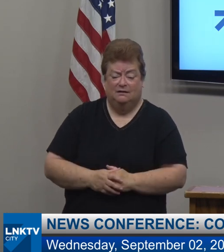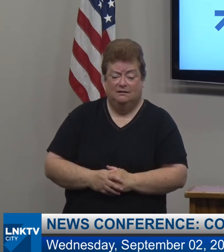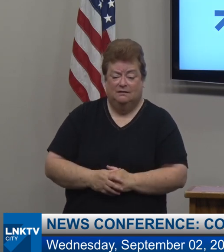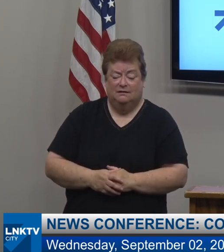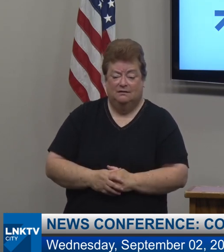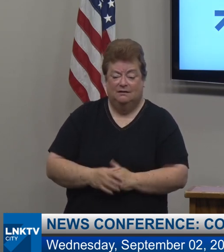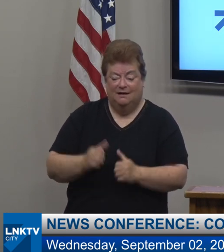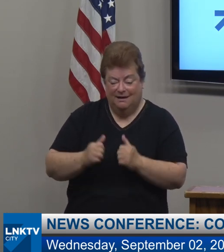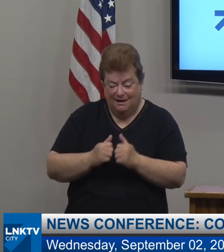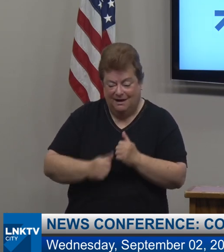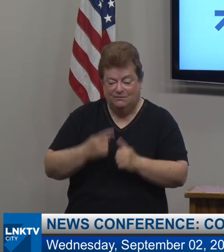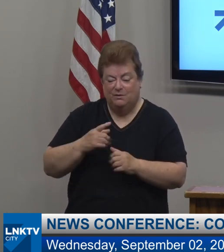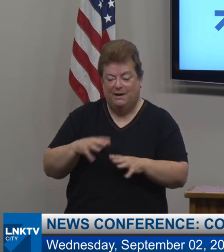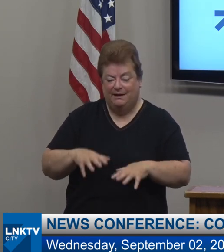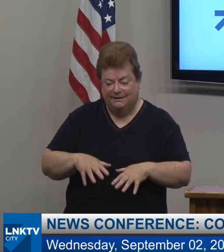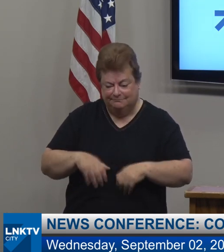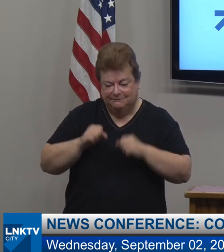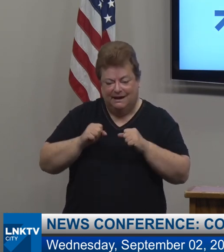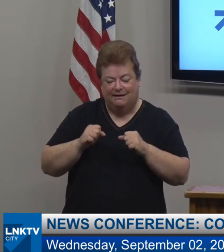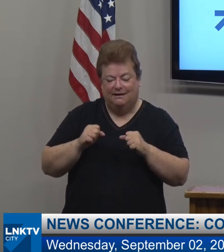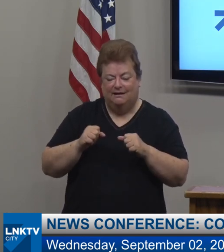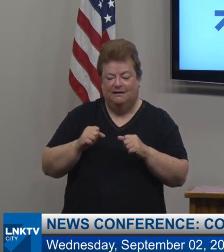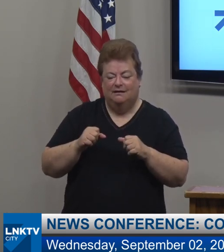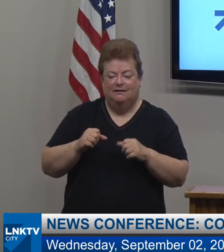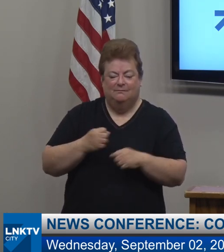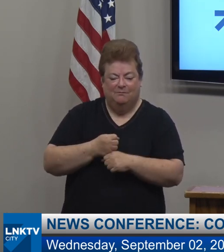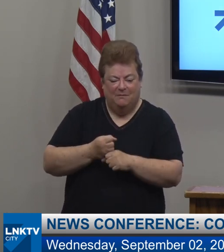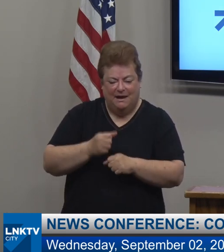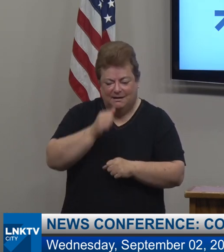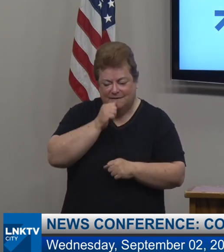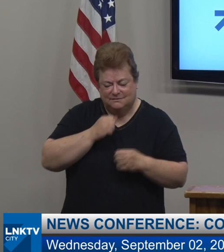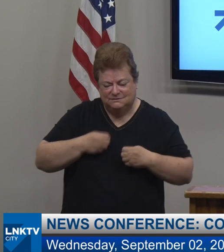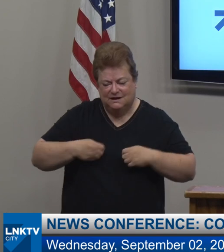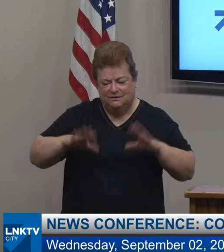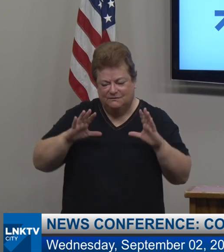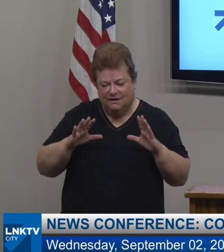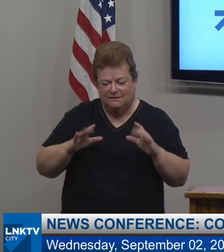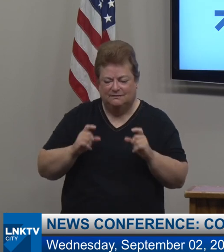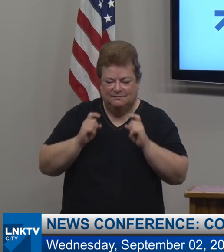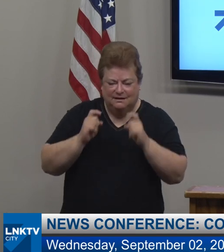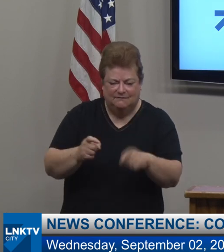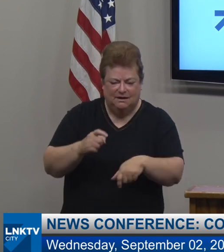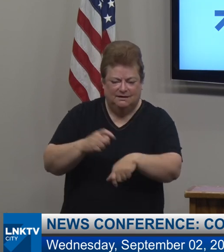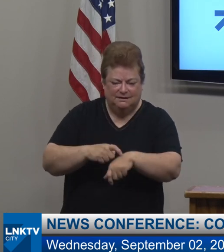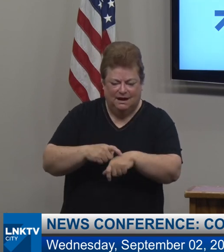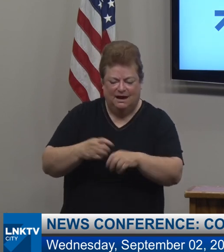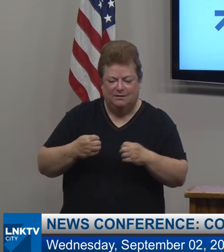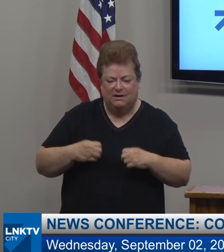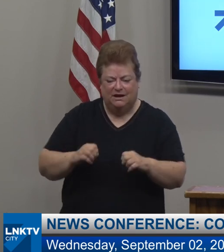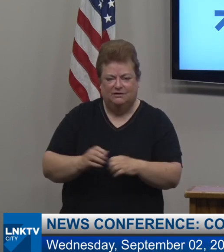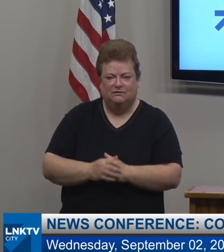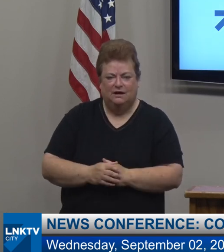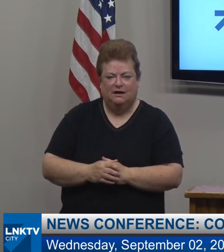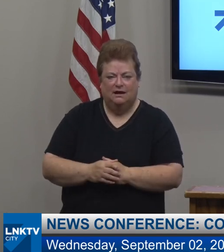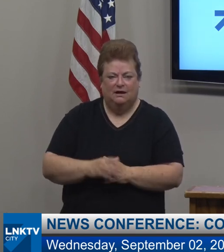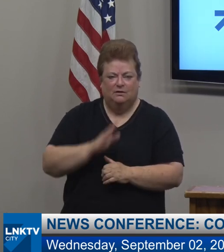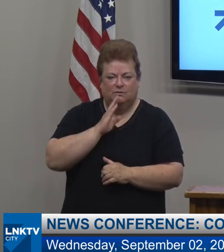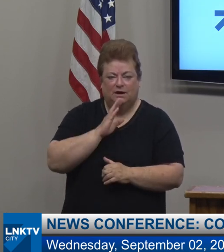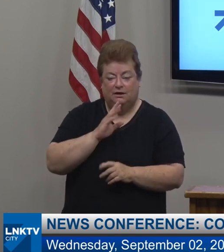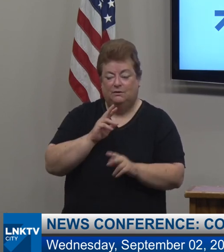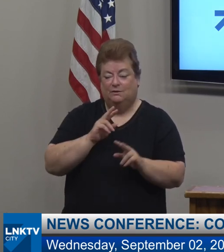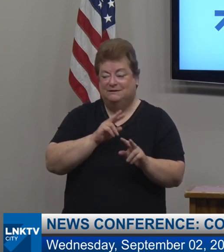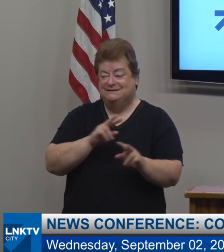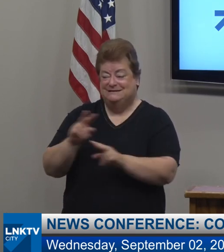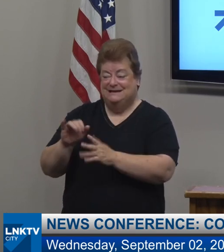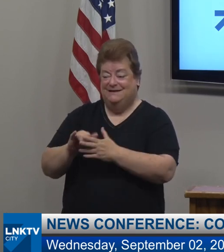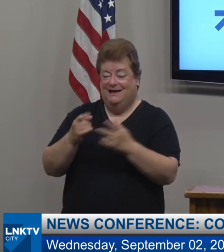an incredible role, making sacrifices, devoting time and energy. And it's a beautiful sight to behold in our community.